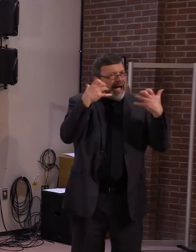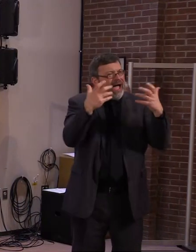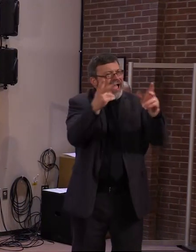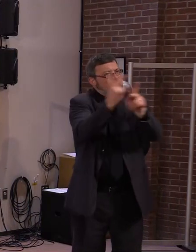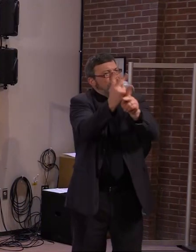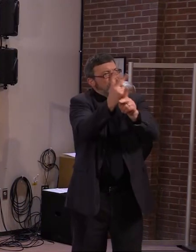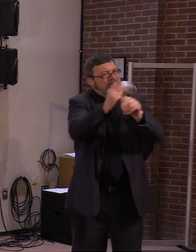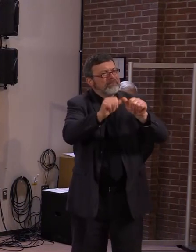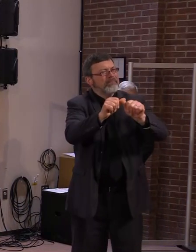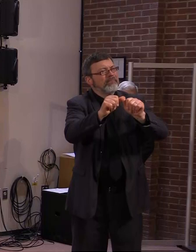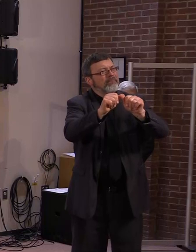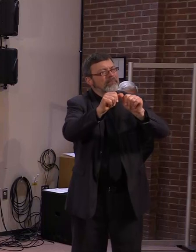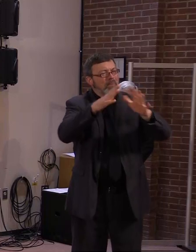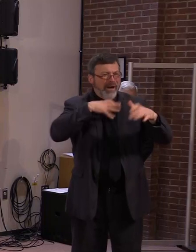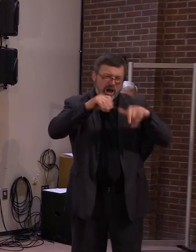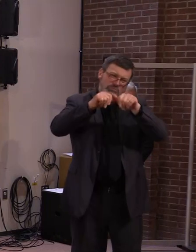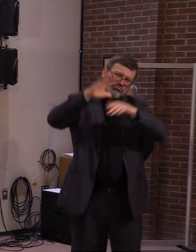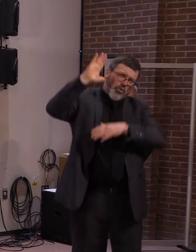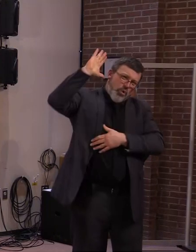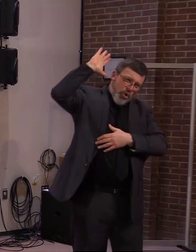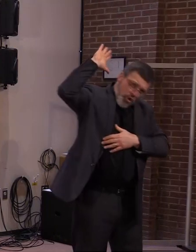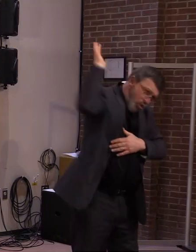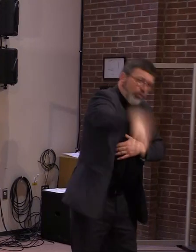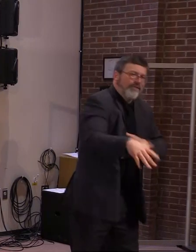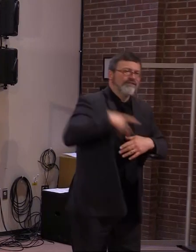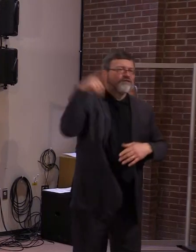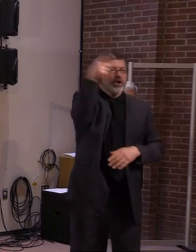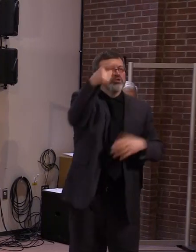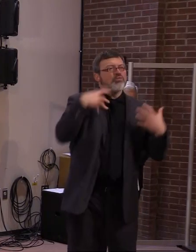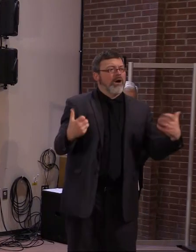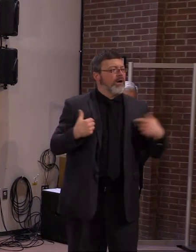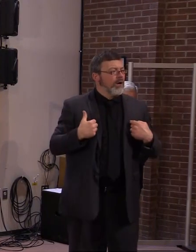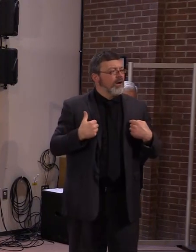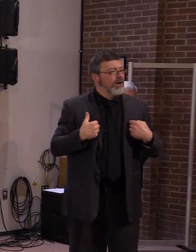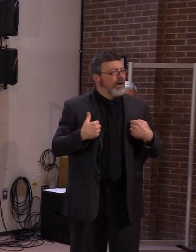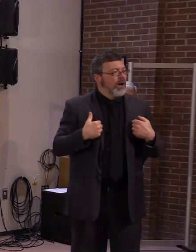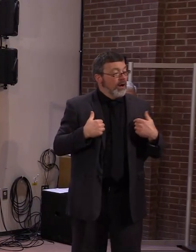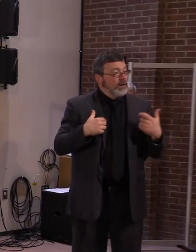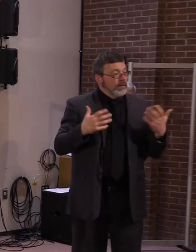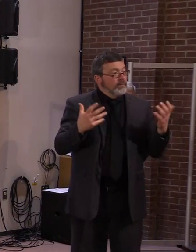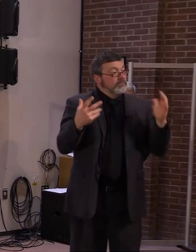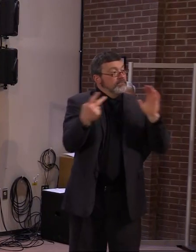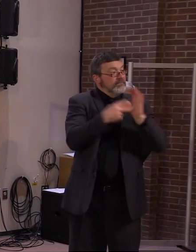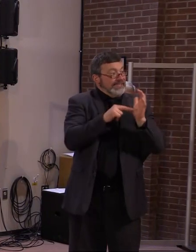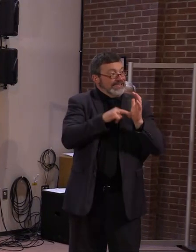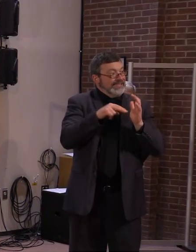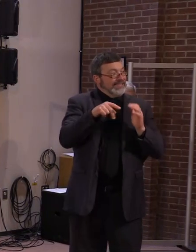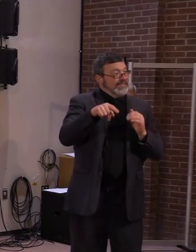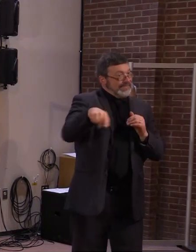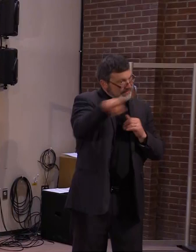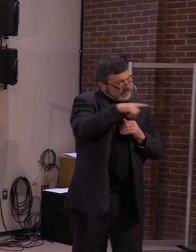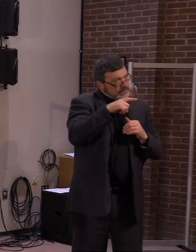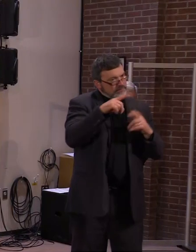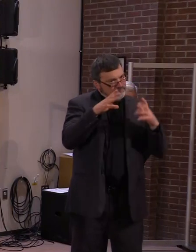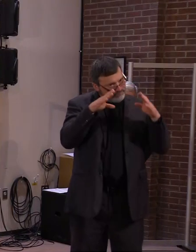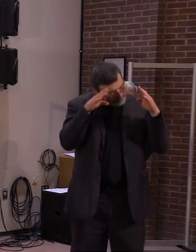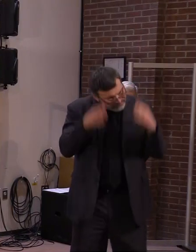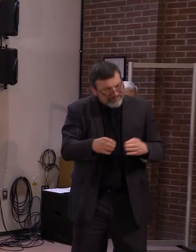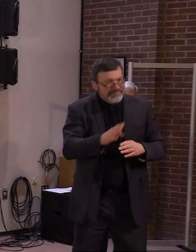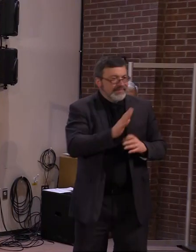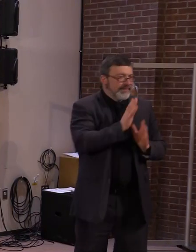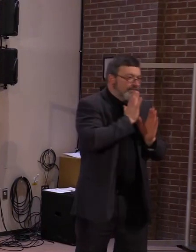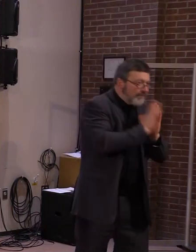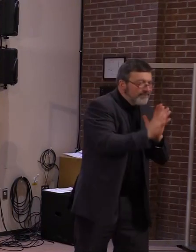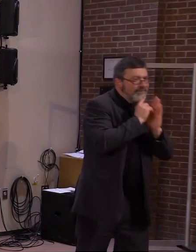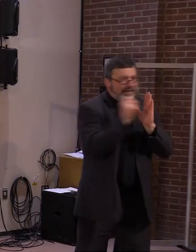work to do, particularly in those communities with the lower rates of student vaccination. Secretary Smith will also provide some more information on